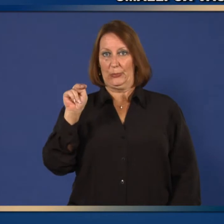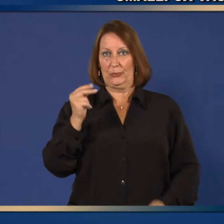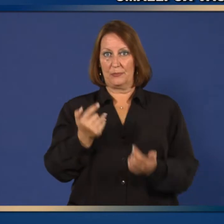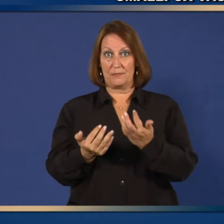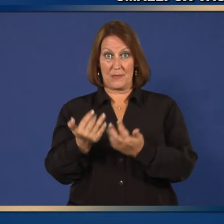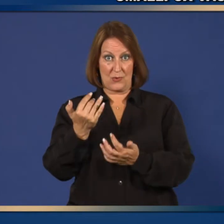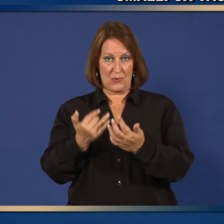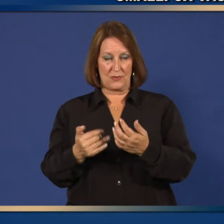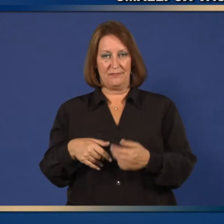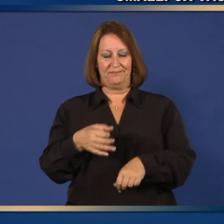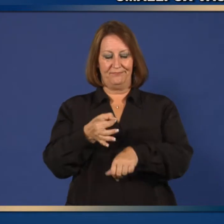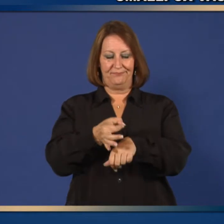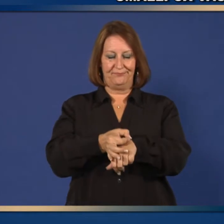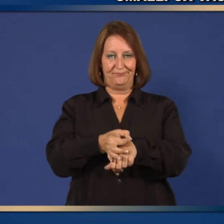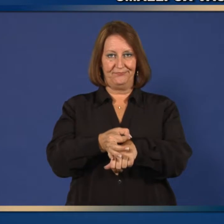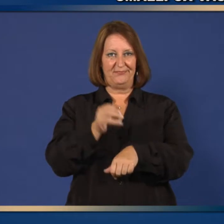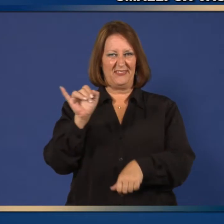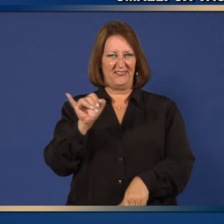impetigo,